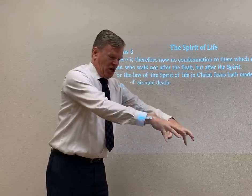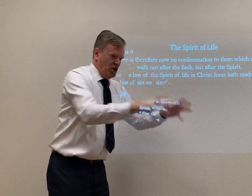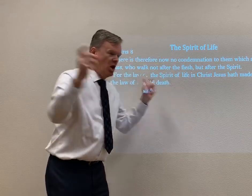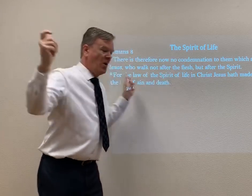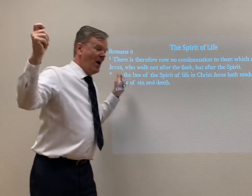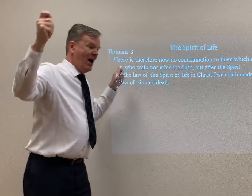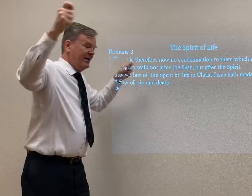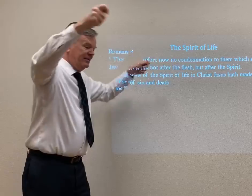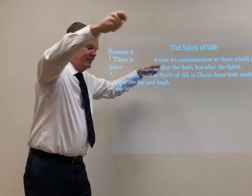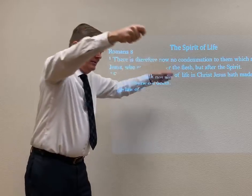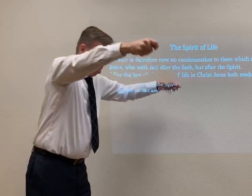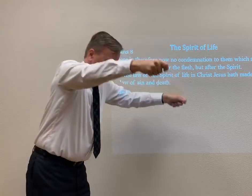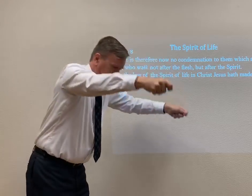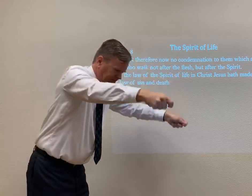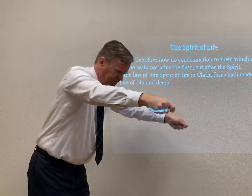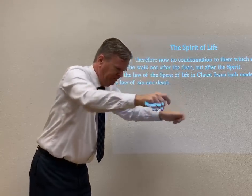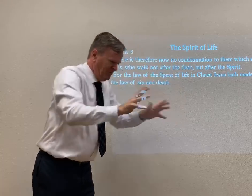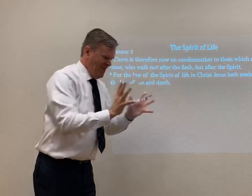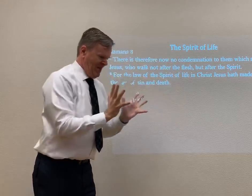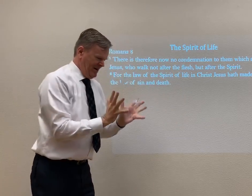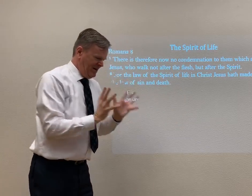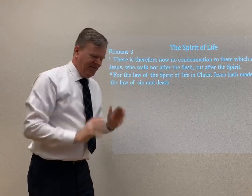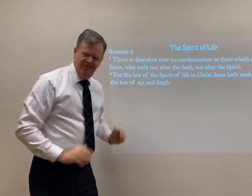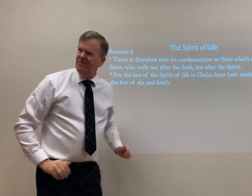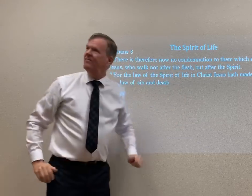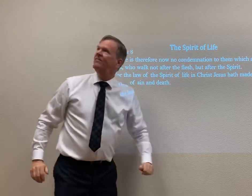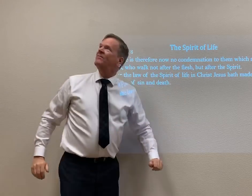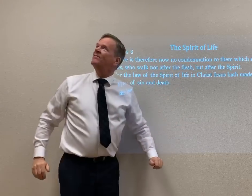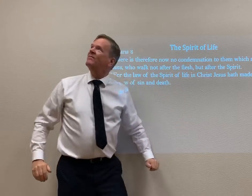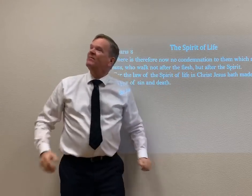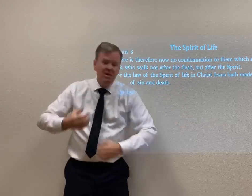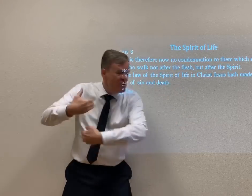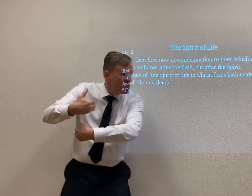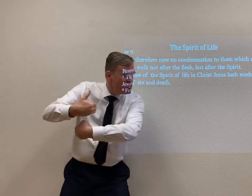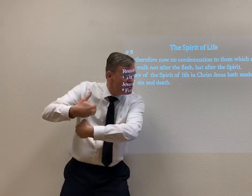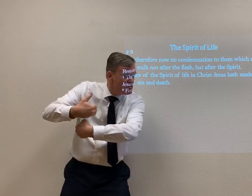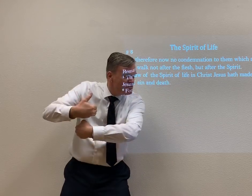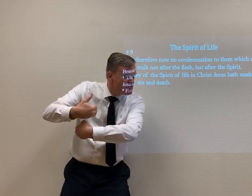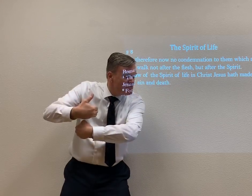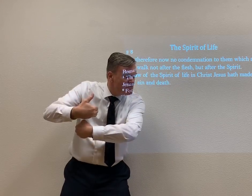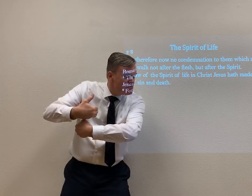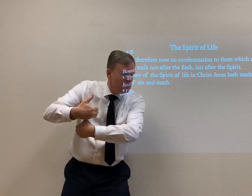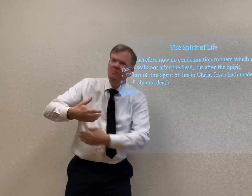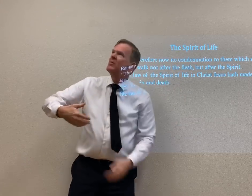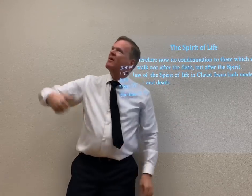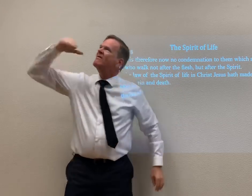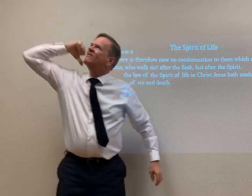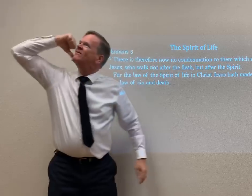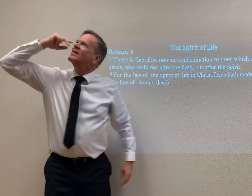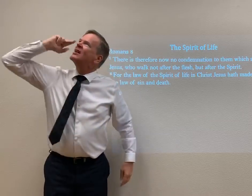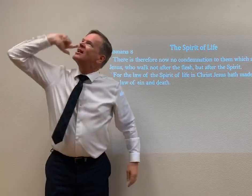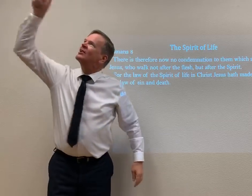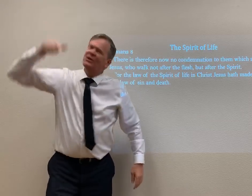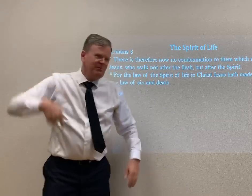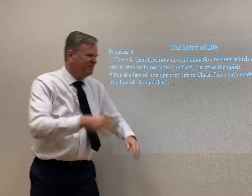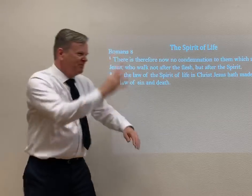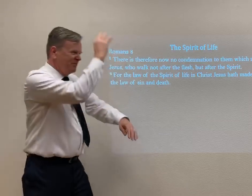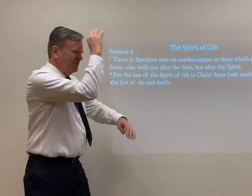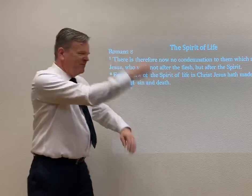You put it down, and then what you do is you put a cage over it. And then you leave it there. Over time, you can leave that monkey